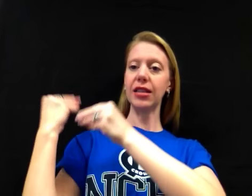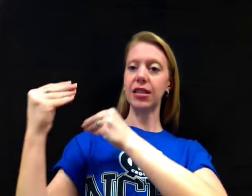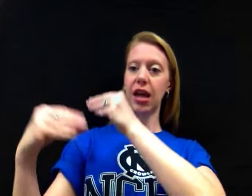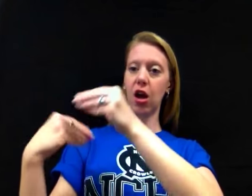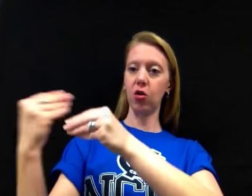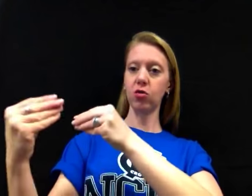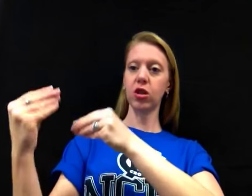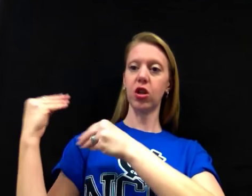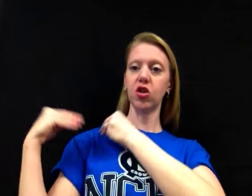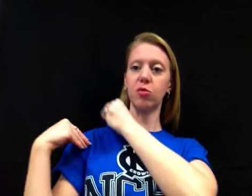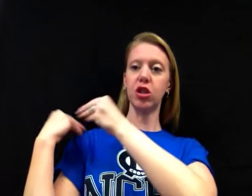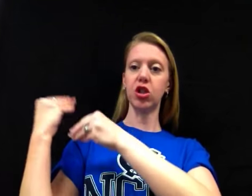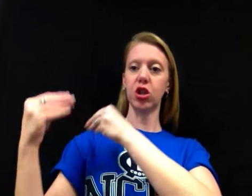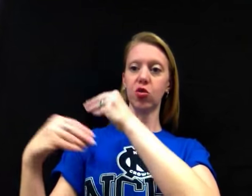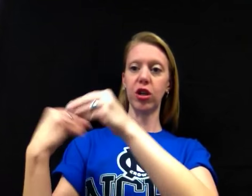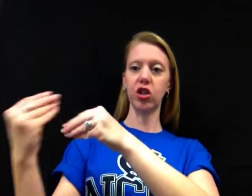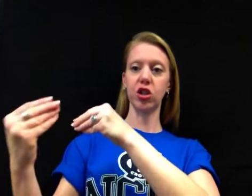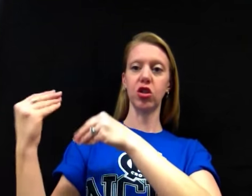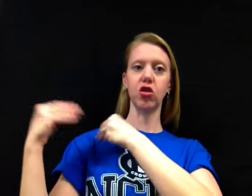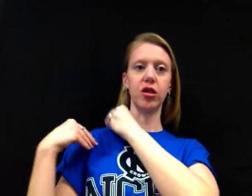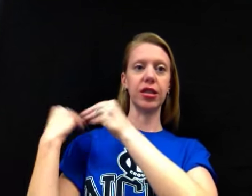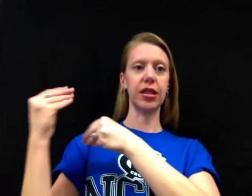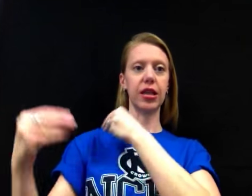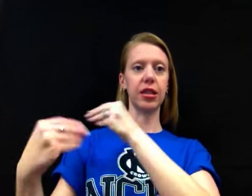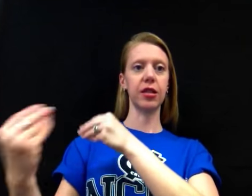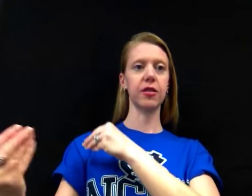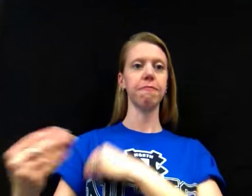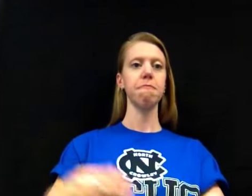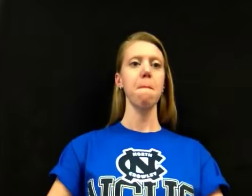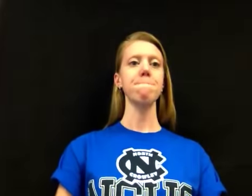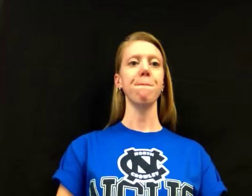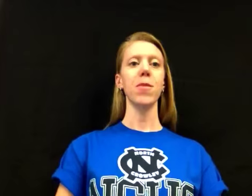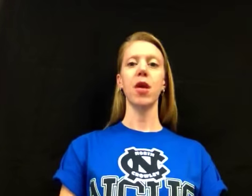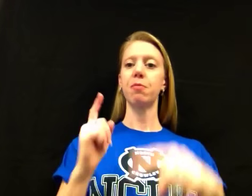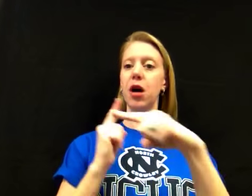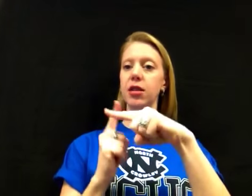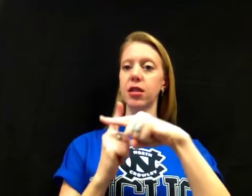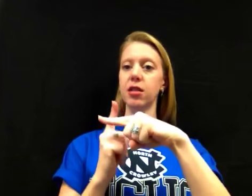Passed down, can also be generations or descendants. Positive.